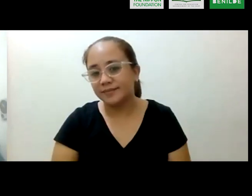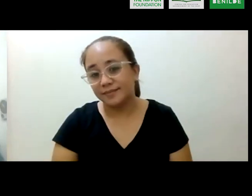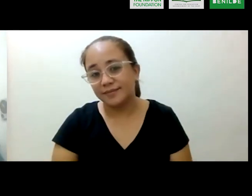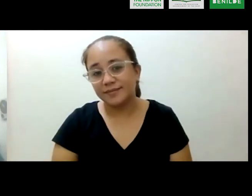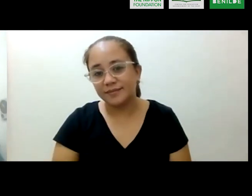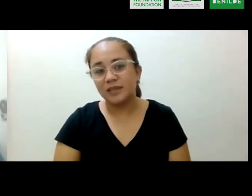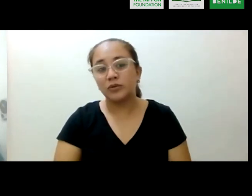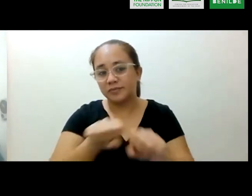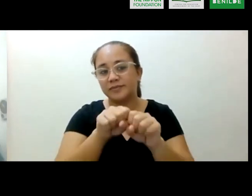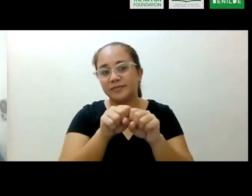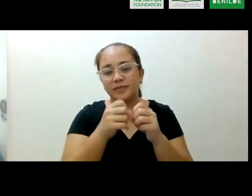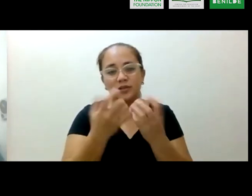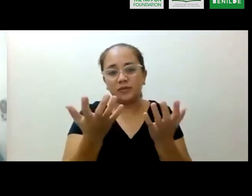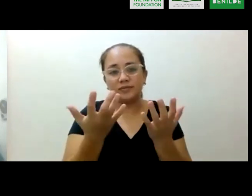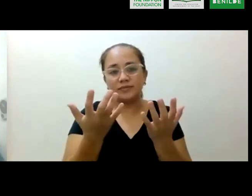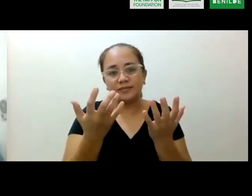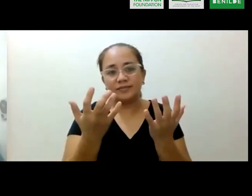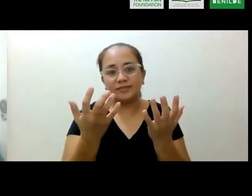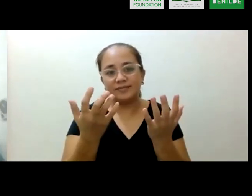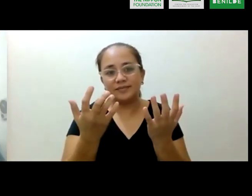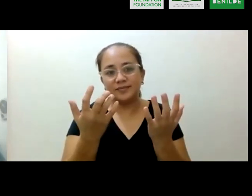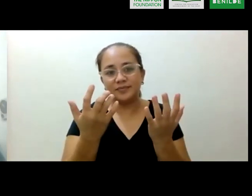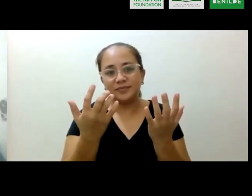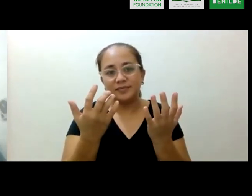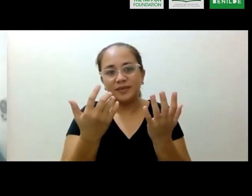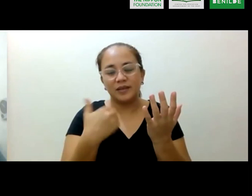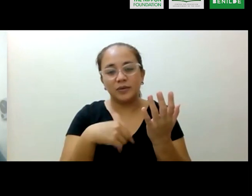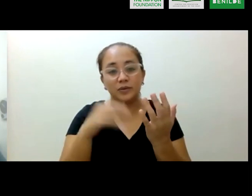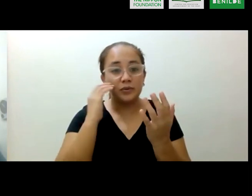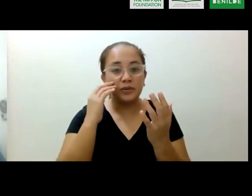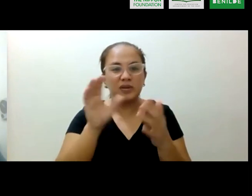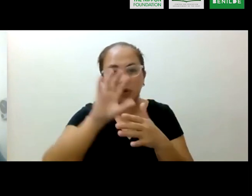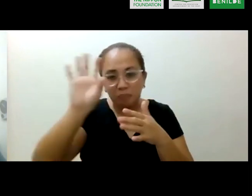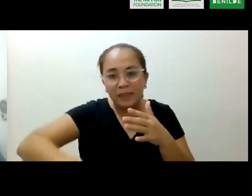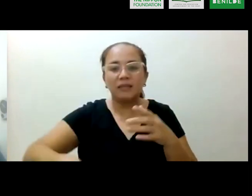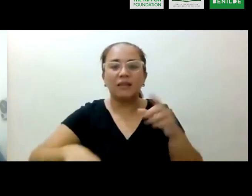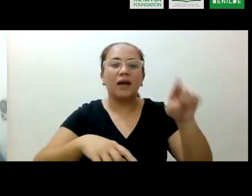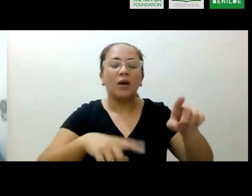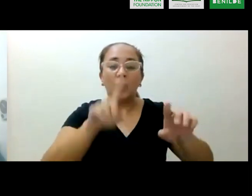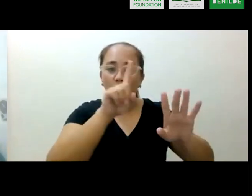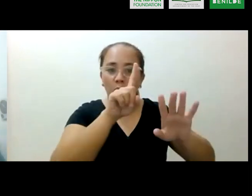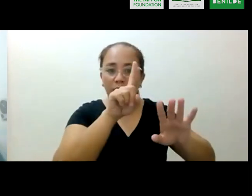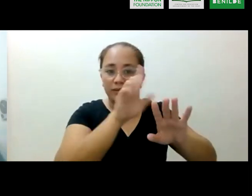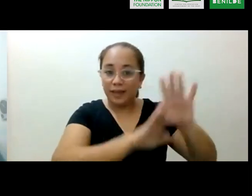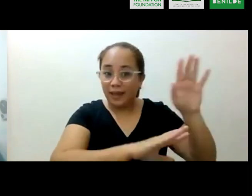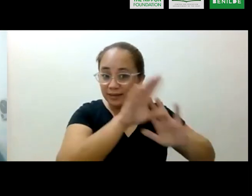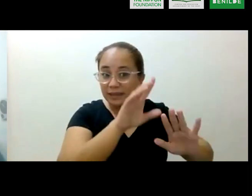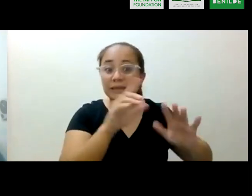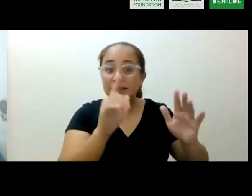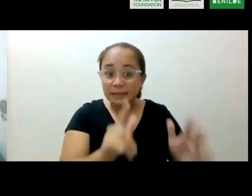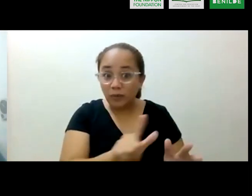So we're going to, they do finish all the one-handed signs first, and then we go on to two-handed